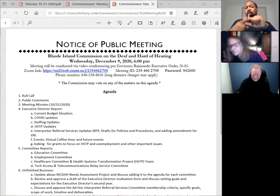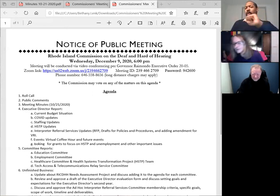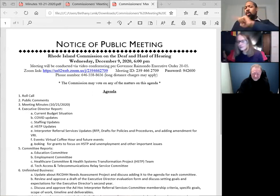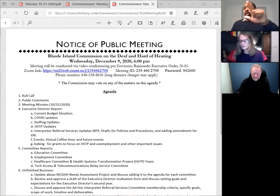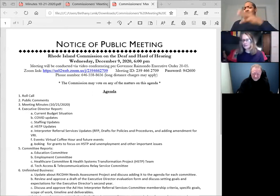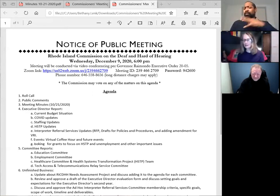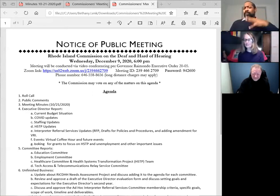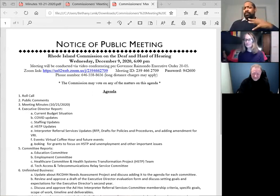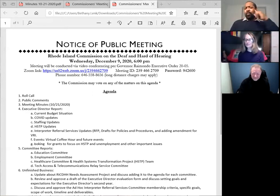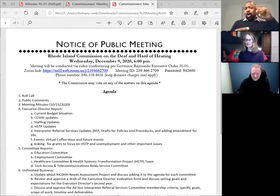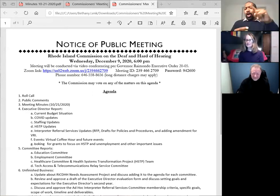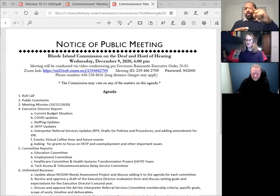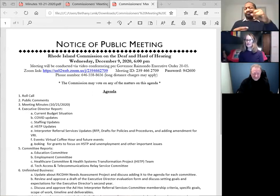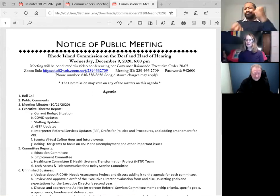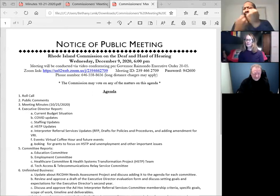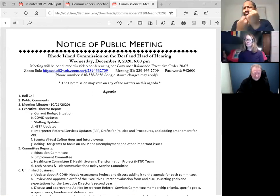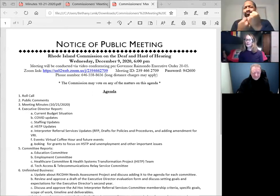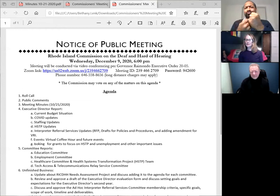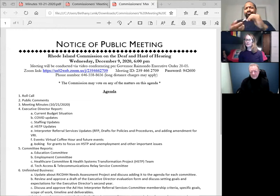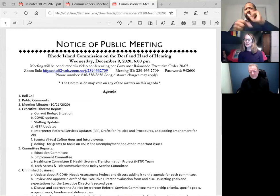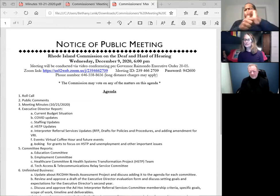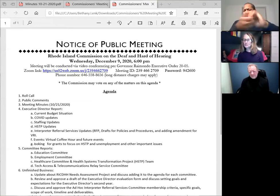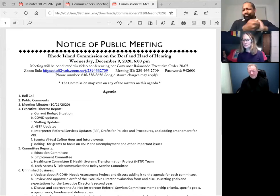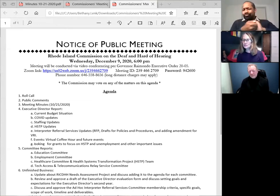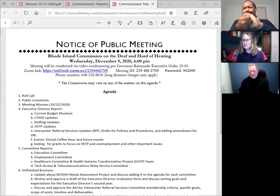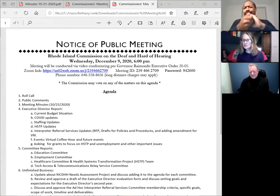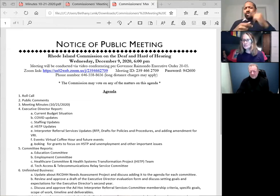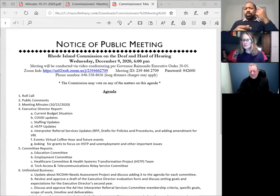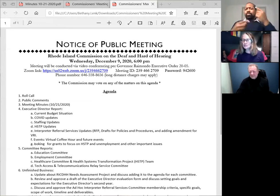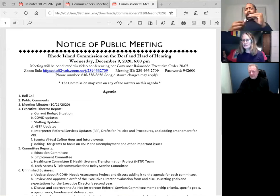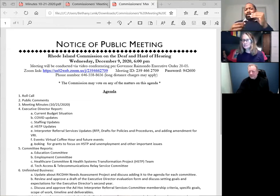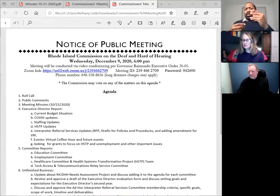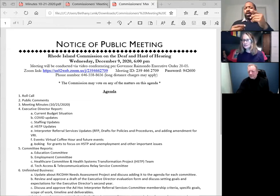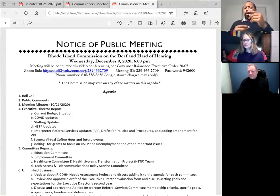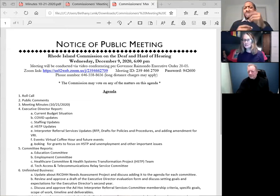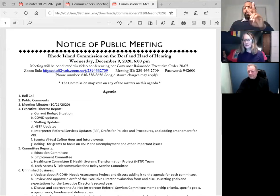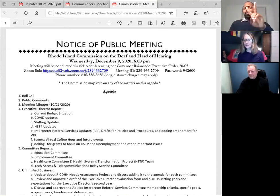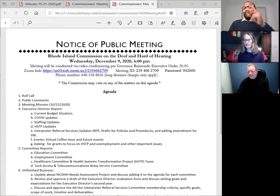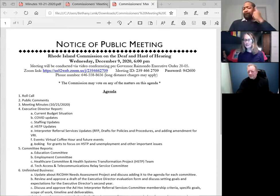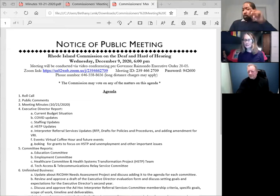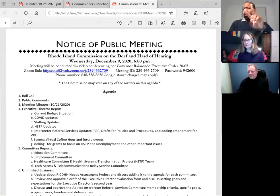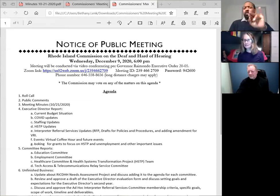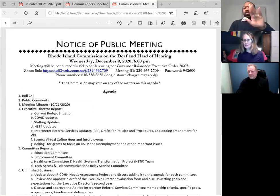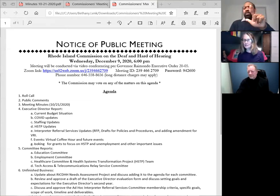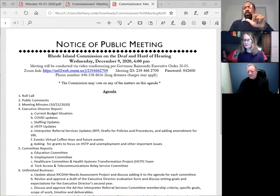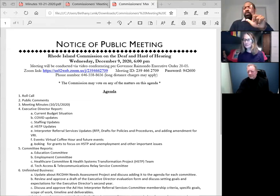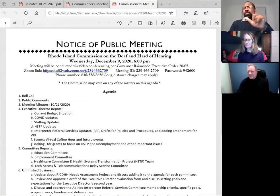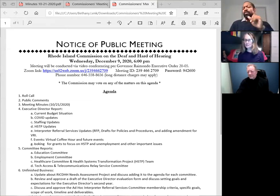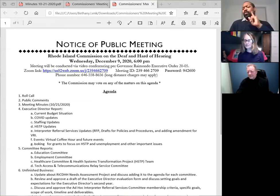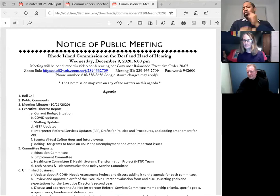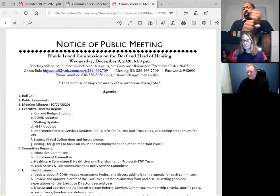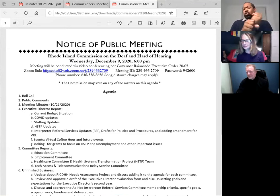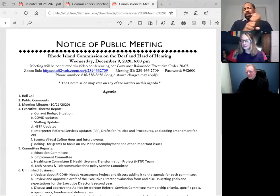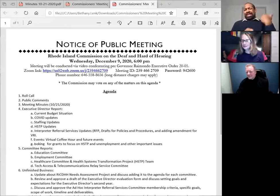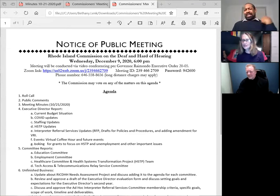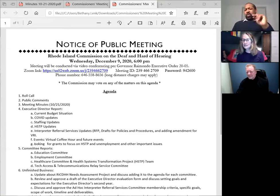I want to thank Pam because, my goodness, the work she's been doing, supporting the staff and being a real